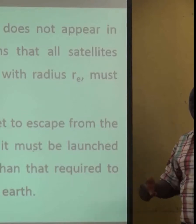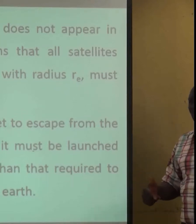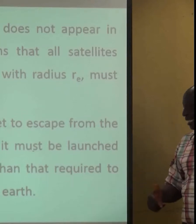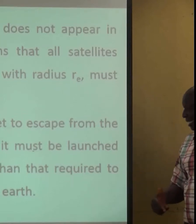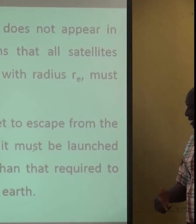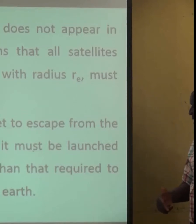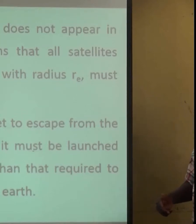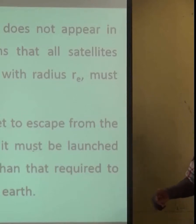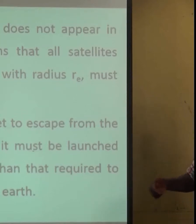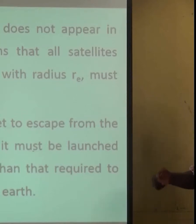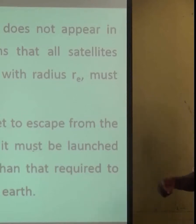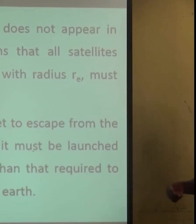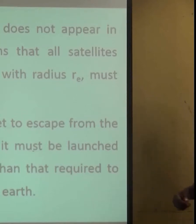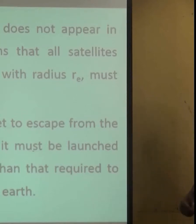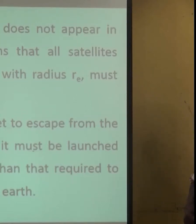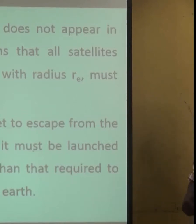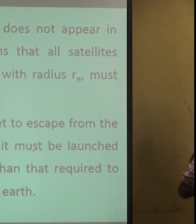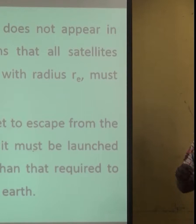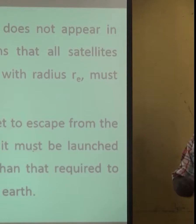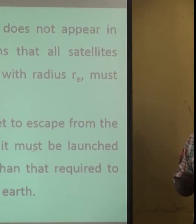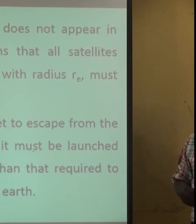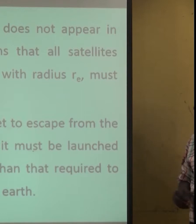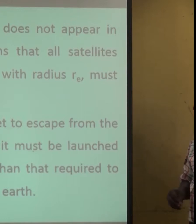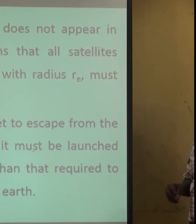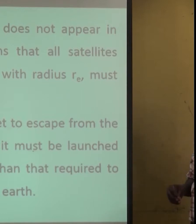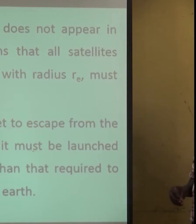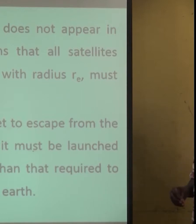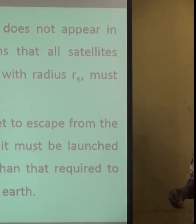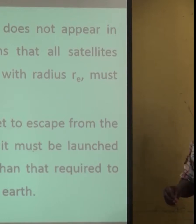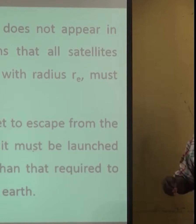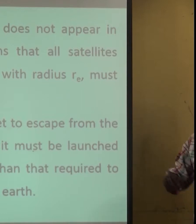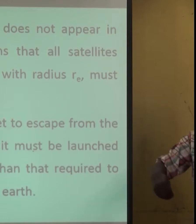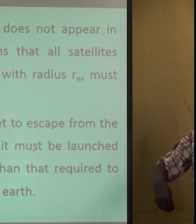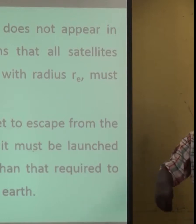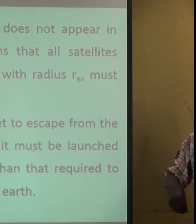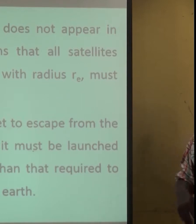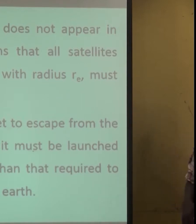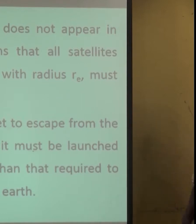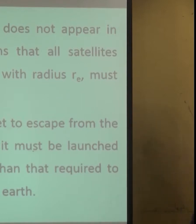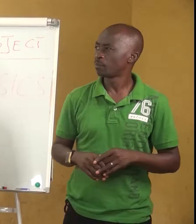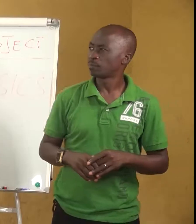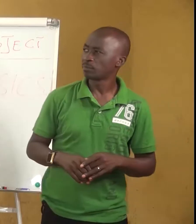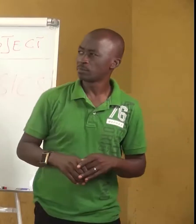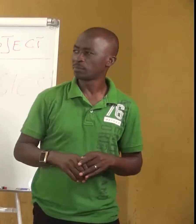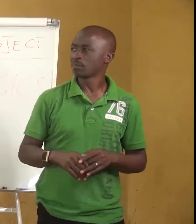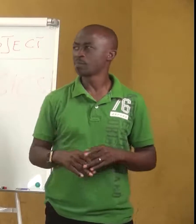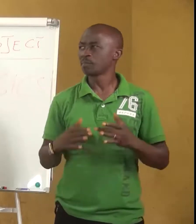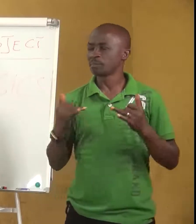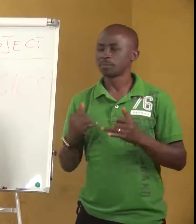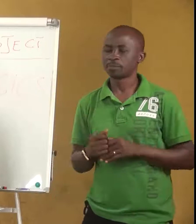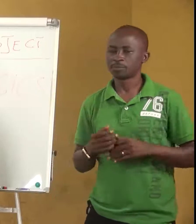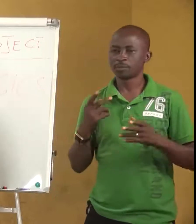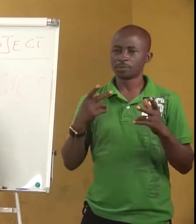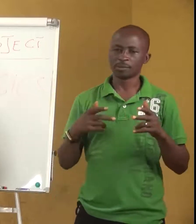that velocity required to keep the object moving around the Earth. Now we look